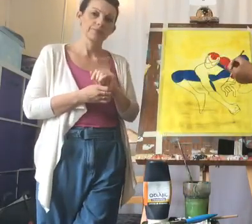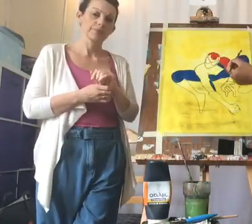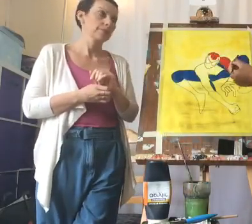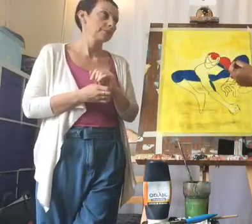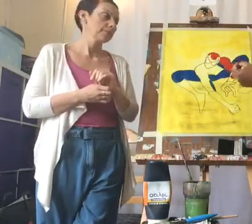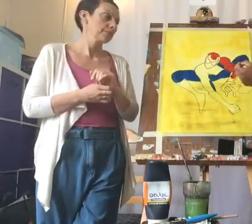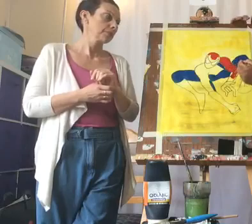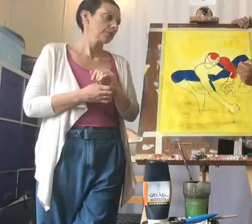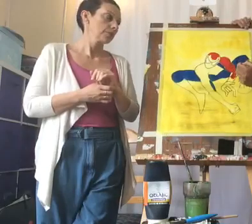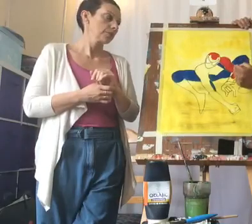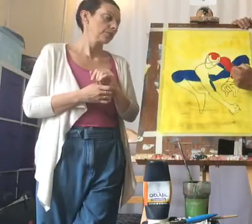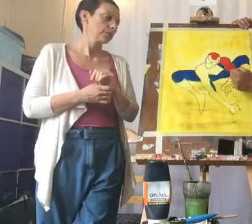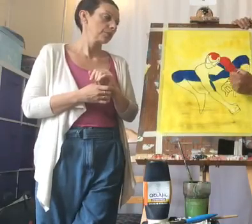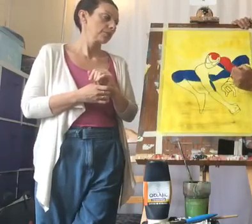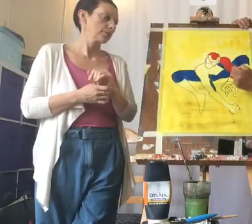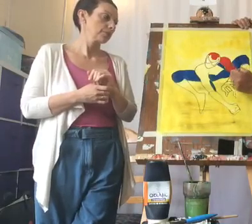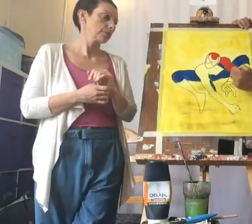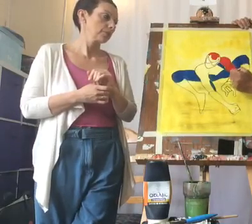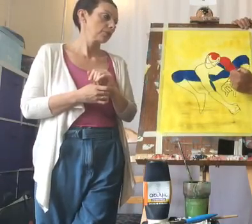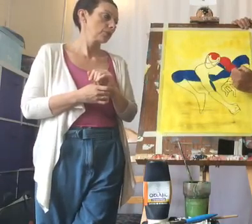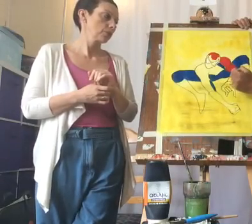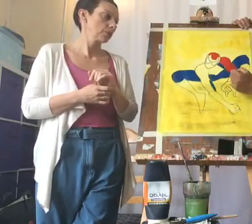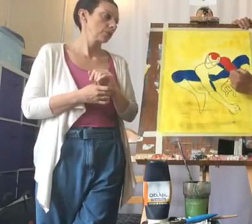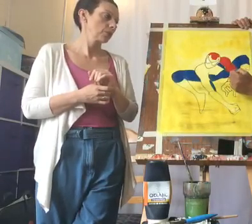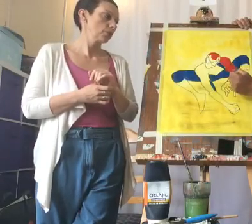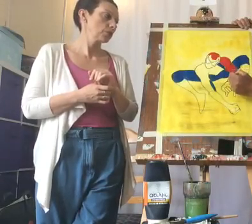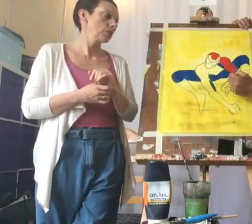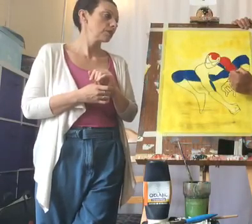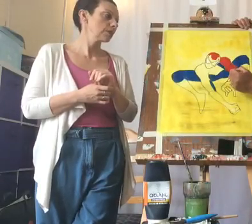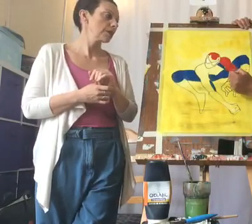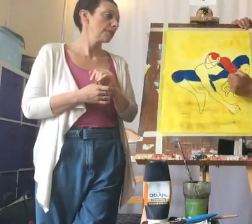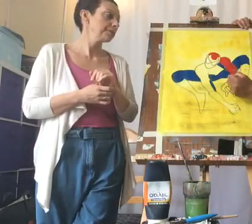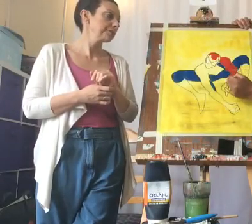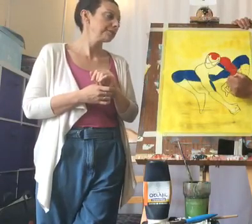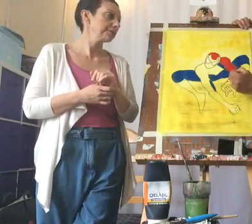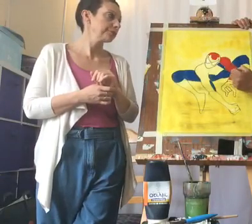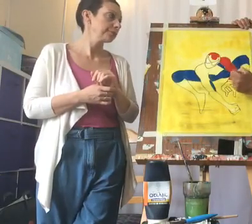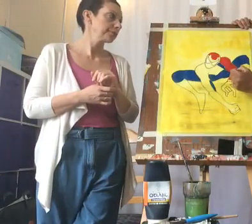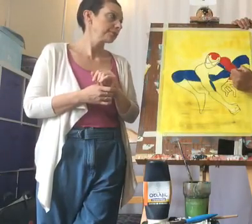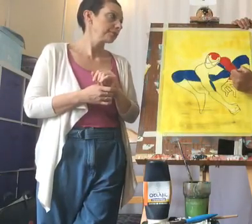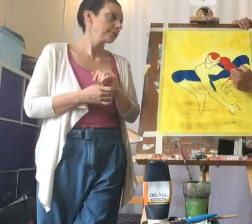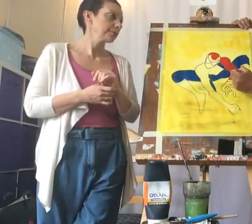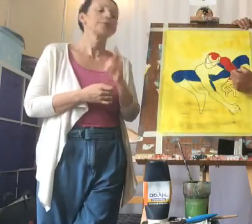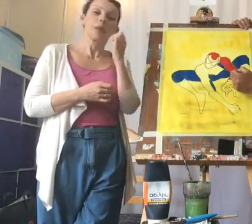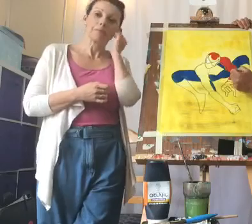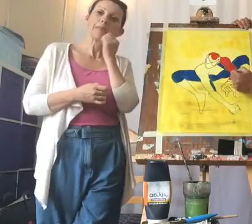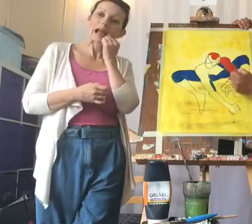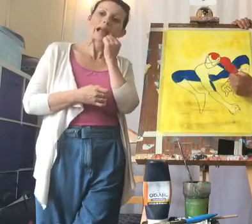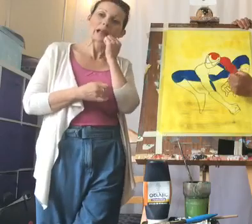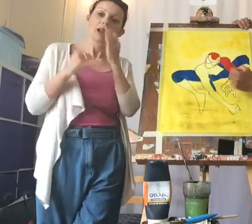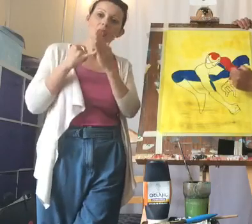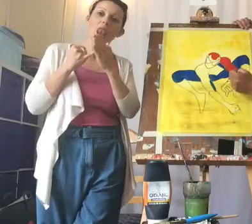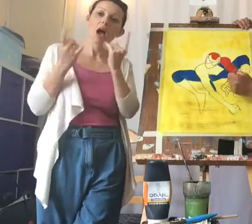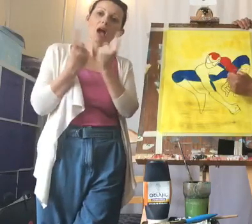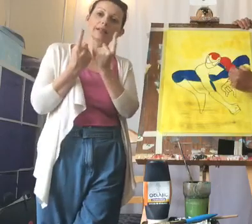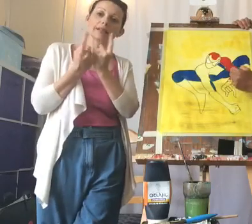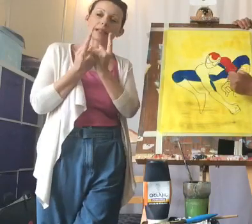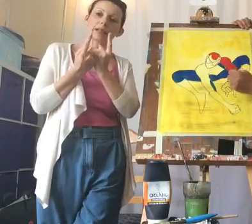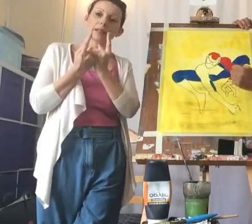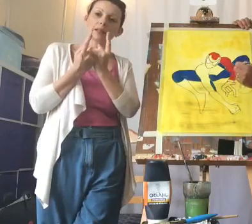You can use your hairdryer if you've got one. But What's the last thing to go on? black, and that will